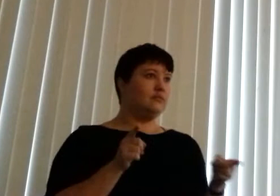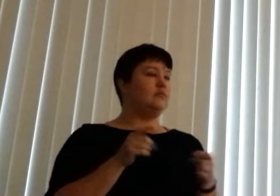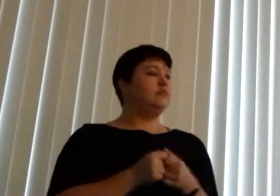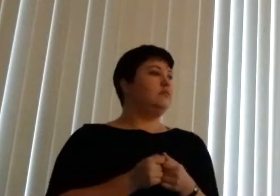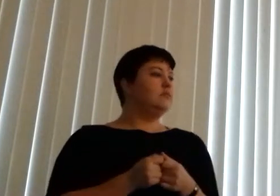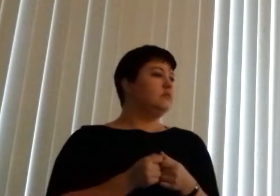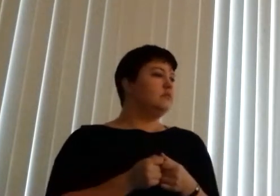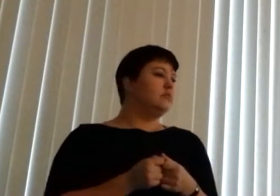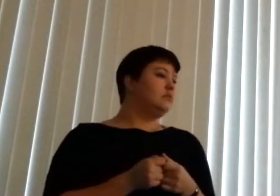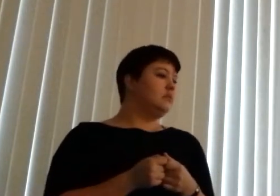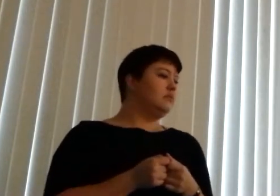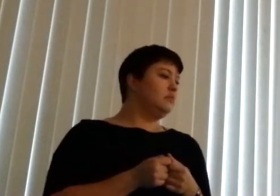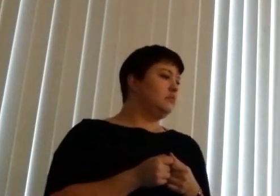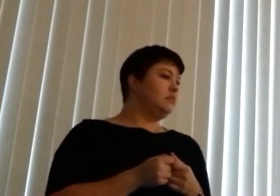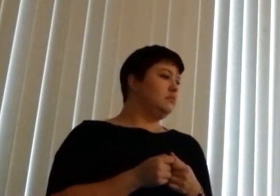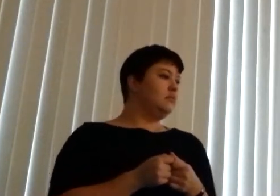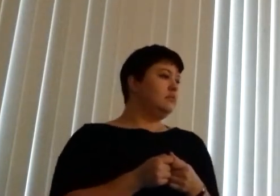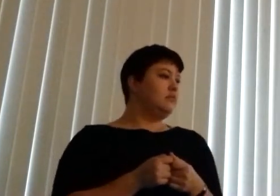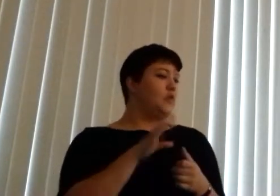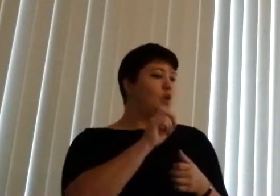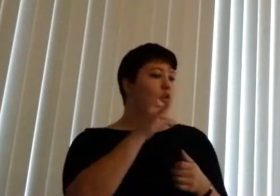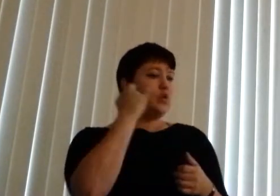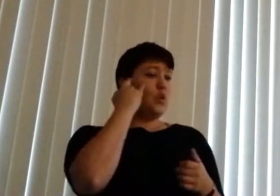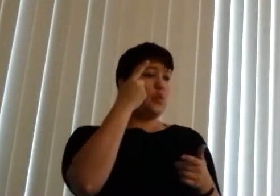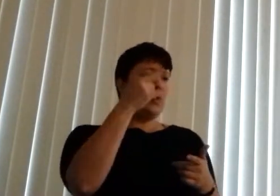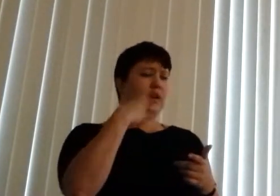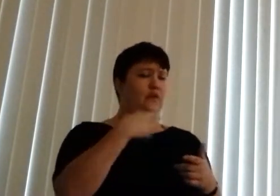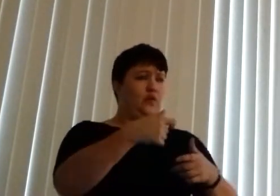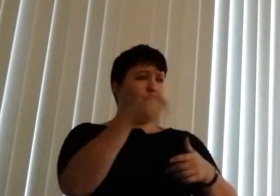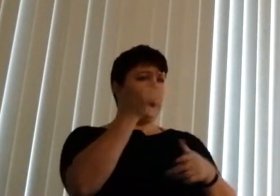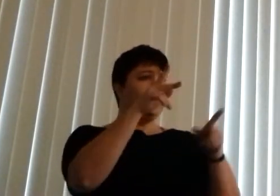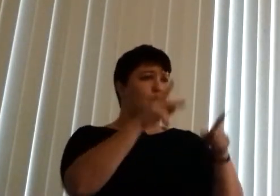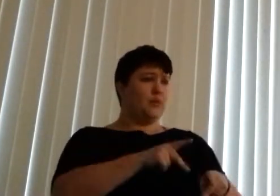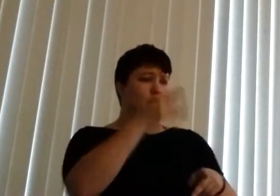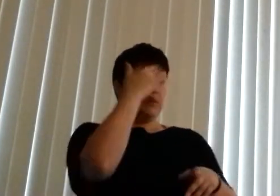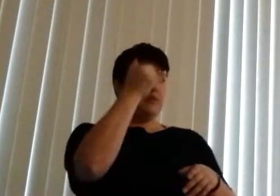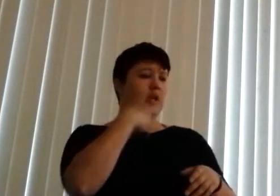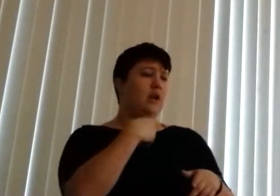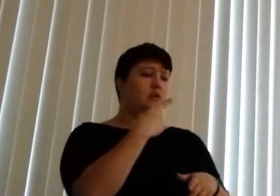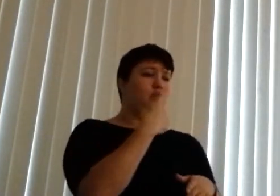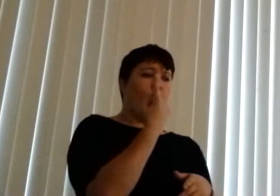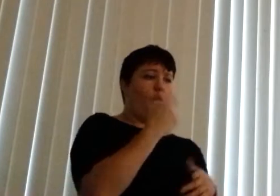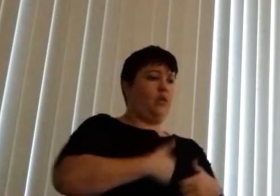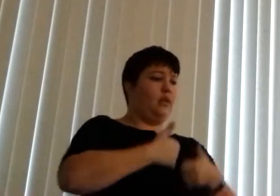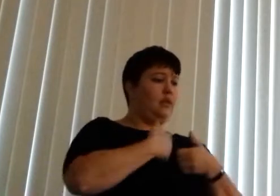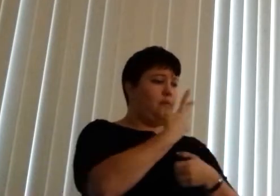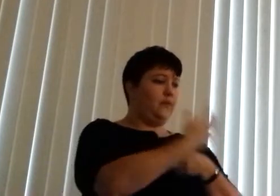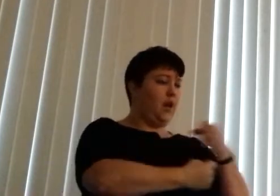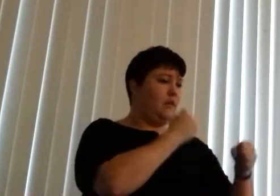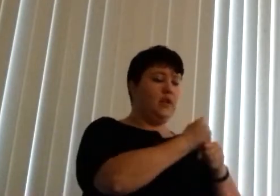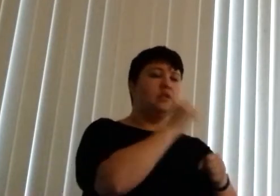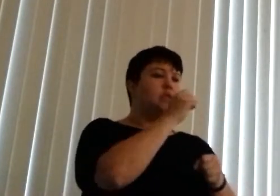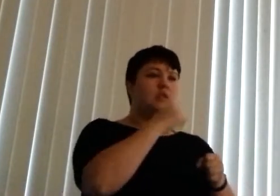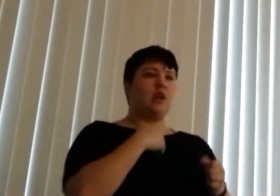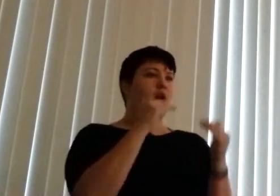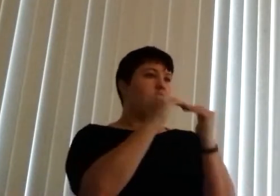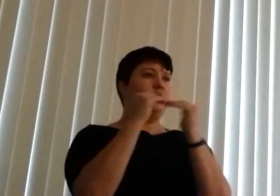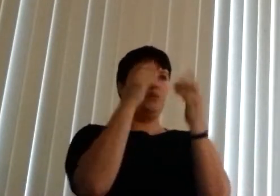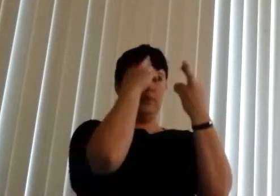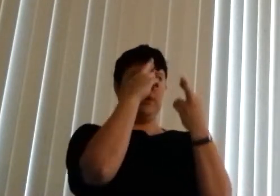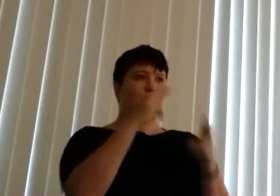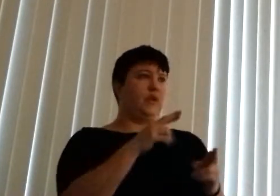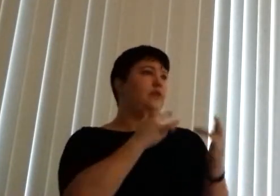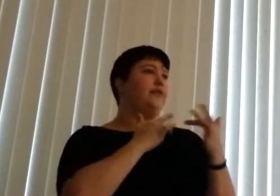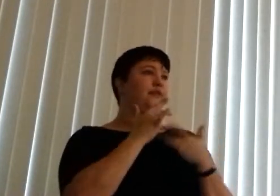Therefore, denying a person a scarce resource on this basis does not fail to give him equal respect and